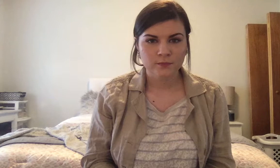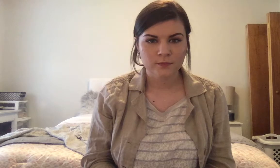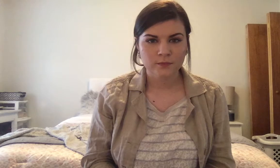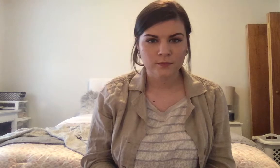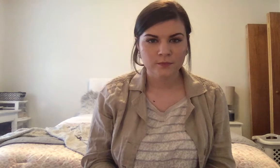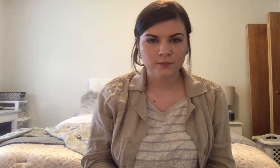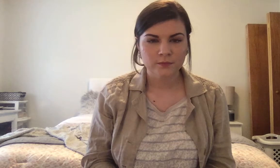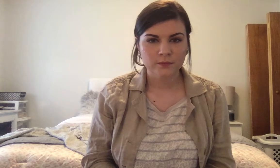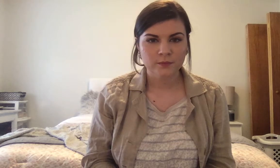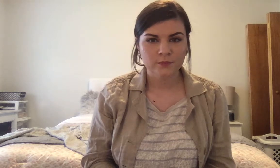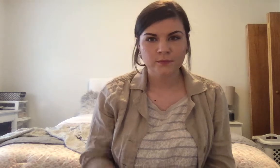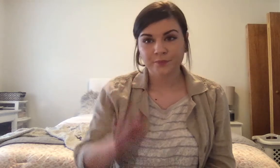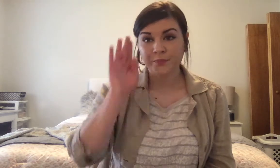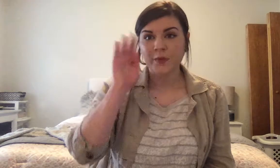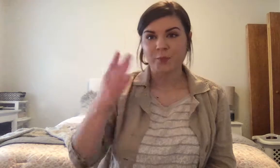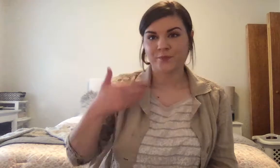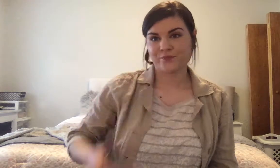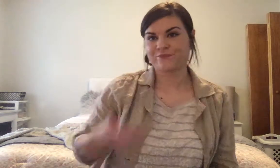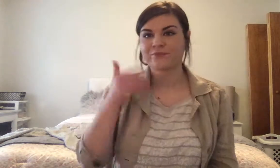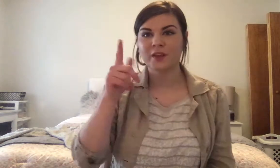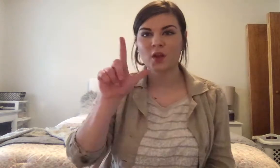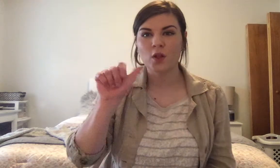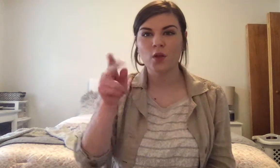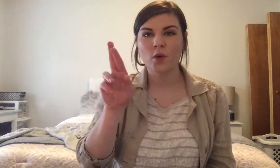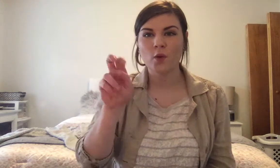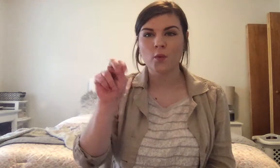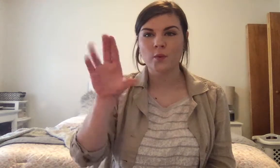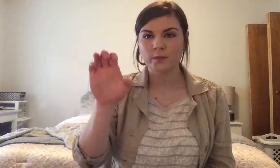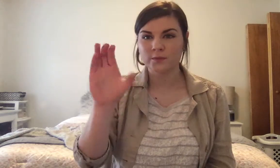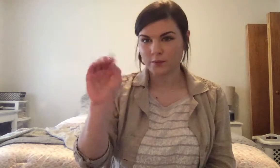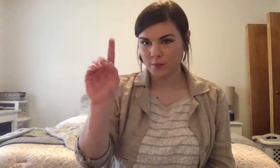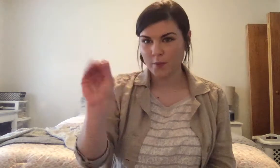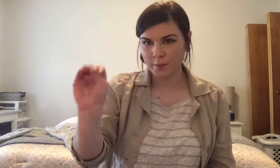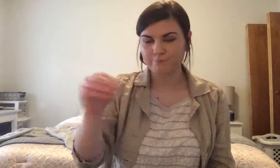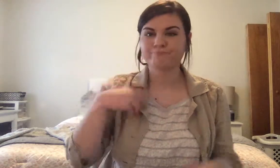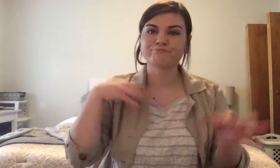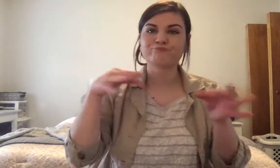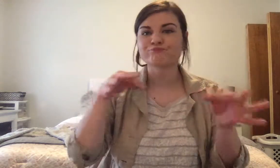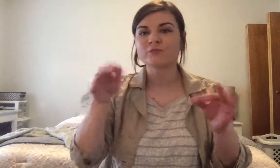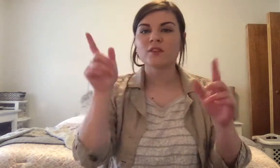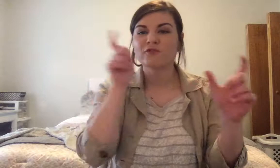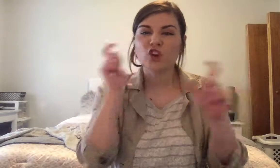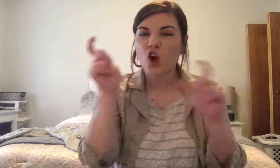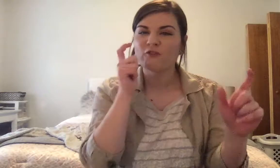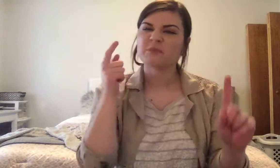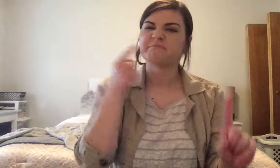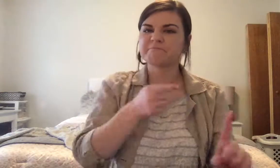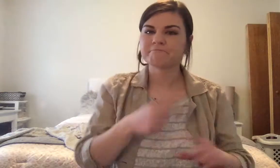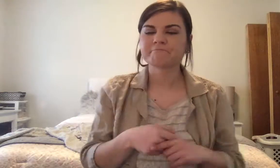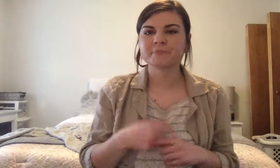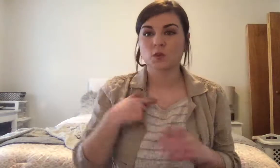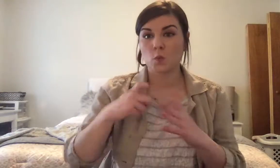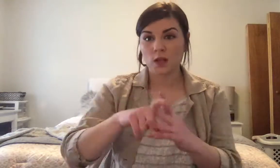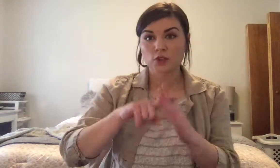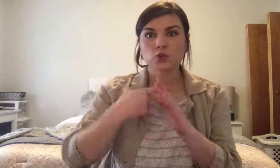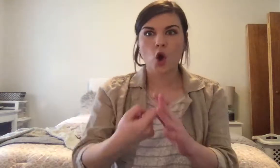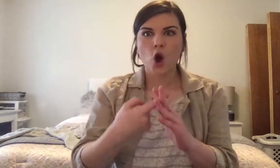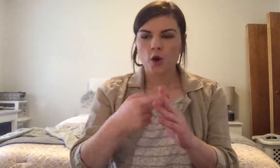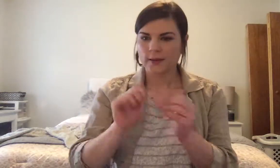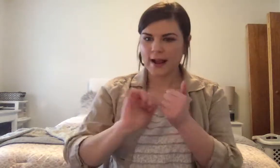Okay, hello, my name is Lawrence Odom, and I'm going to be telling you about my photography. I want to begin by telling you how I first was exposed to